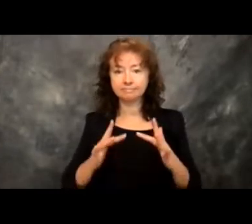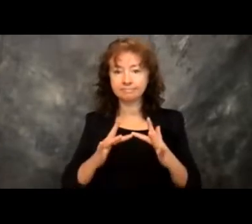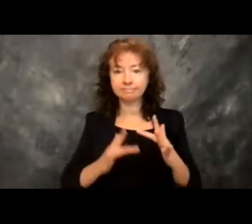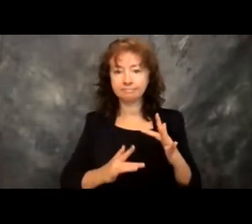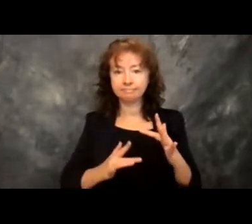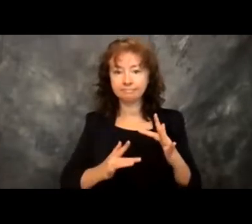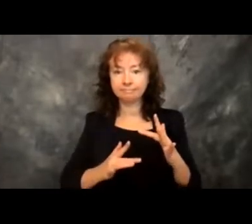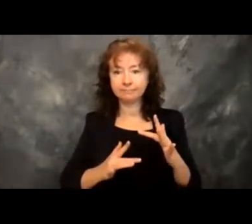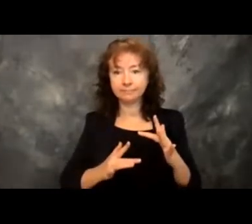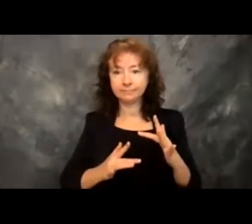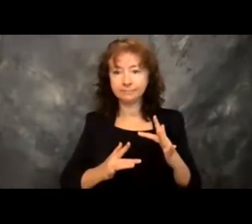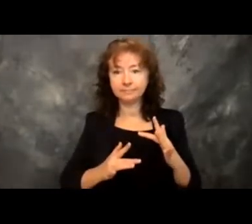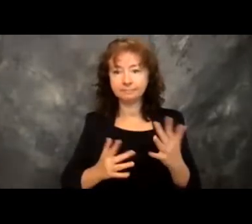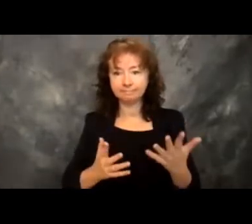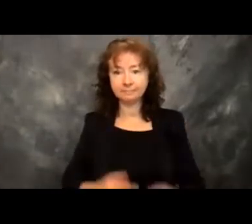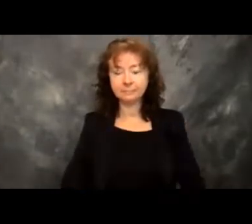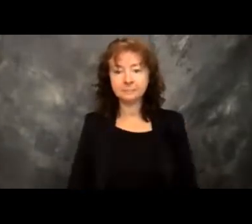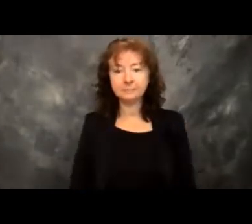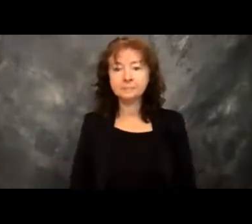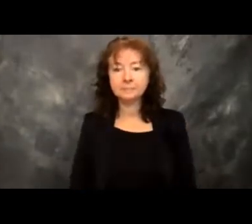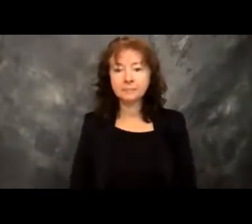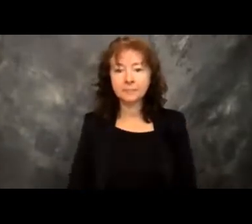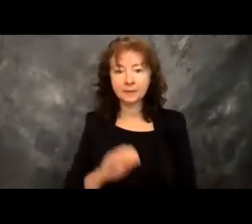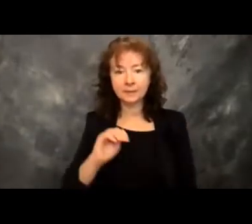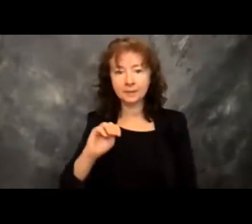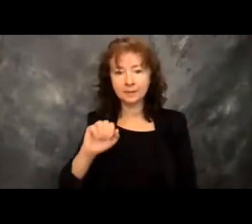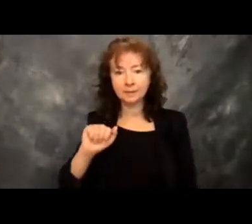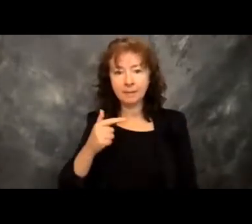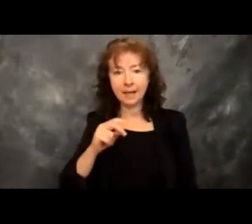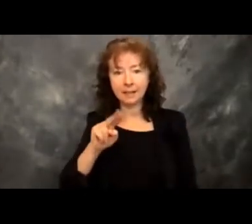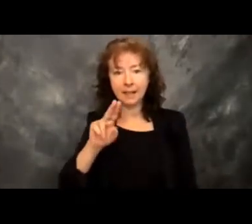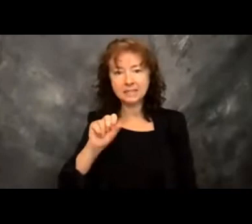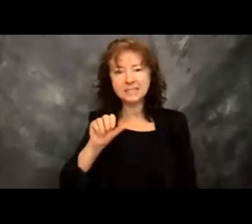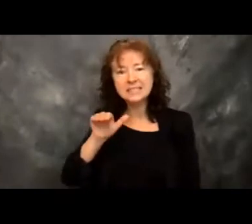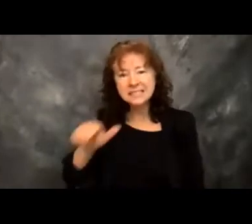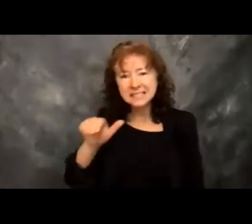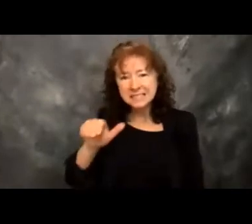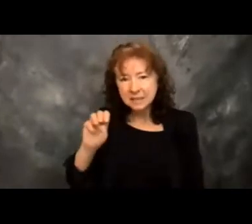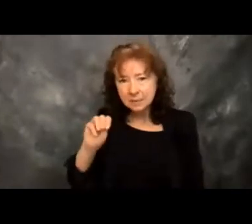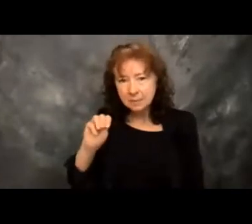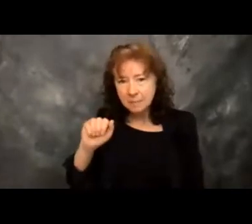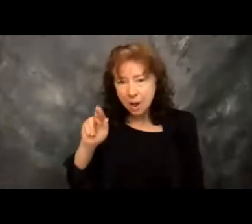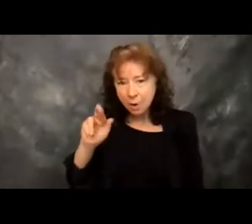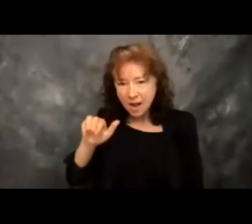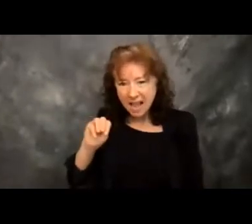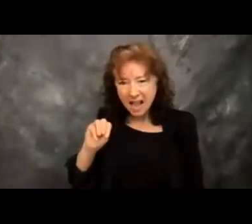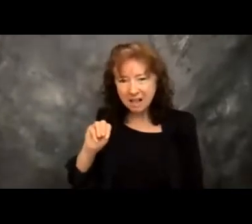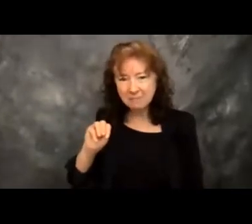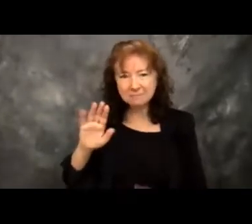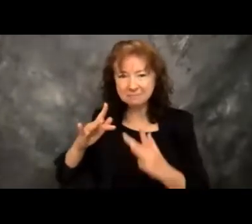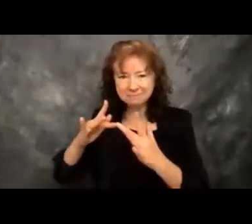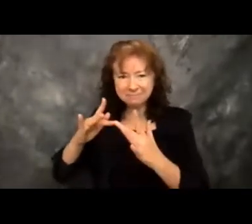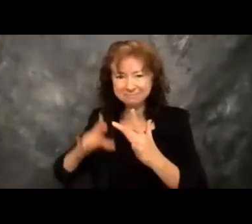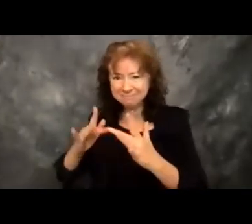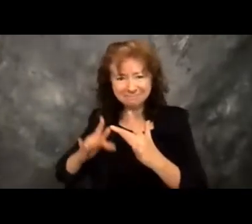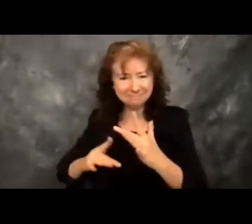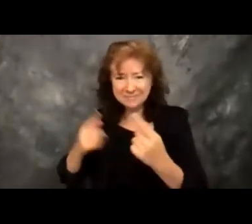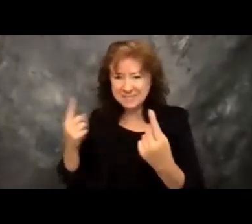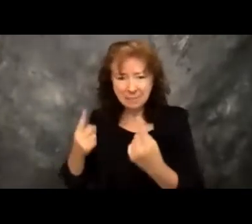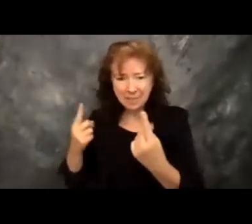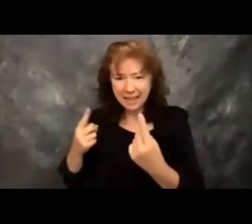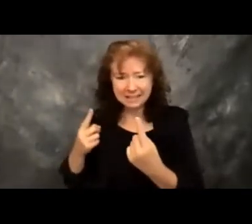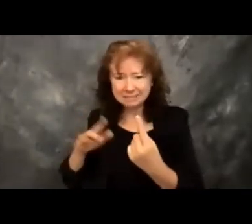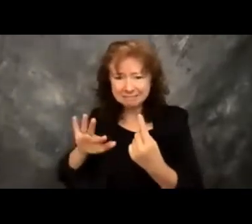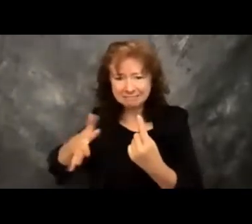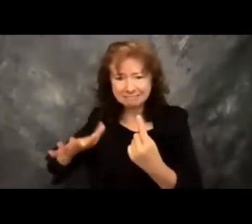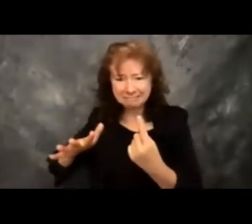Okay. Mariam, if you can hear us, I think there is an issue with your internet connection, so I will